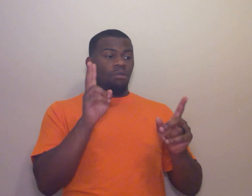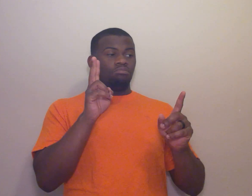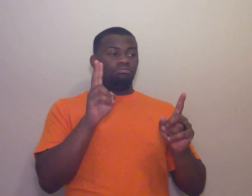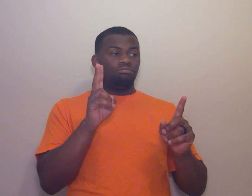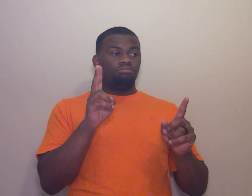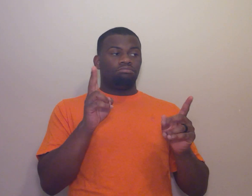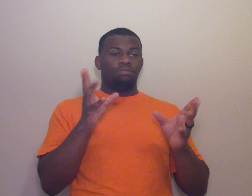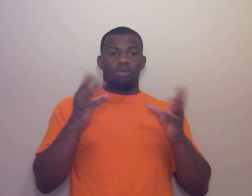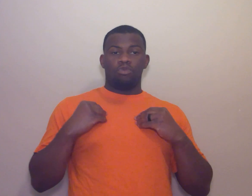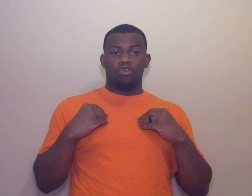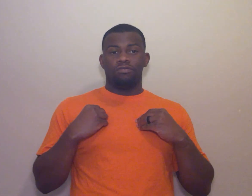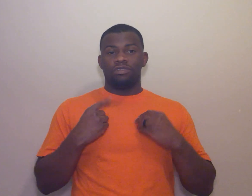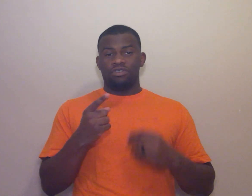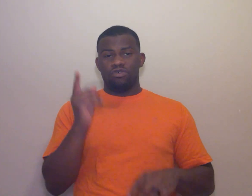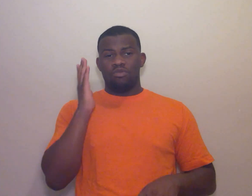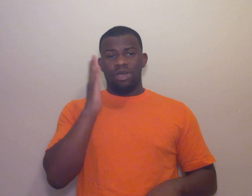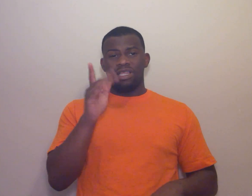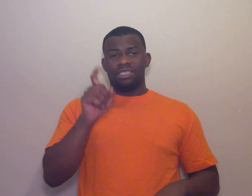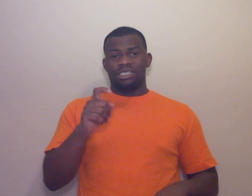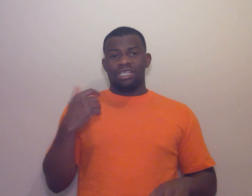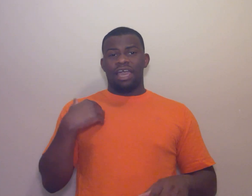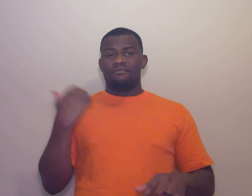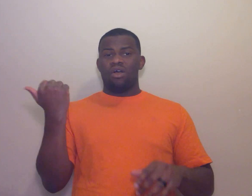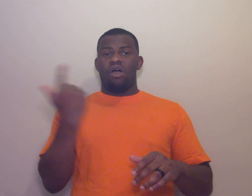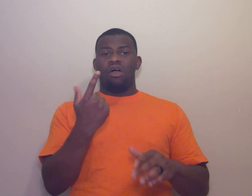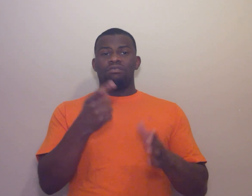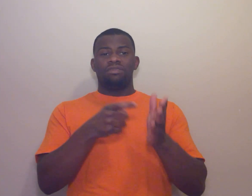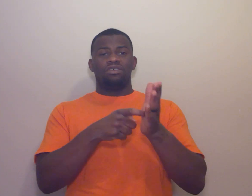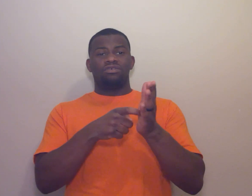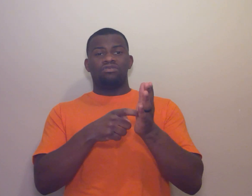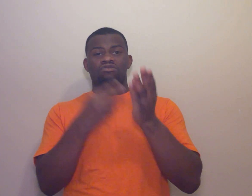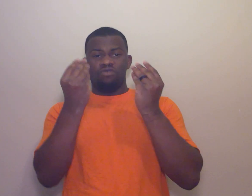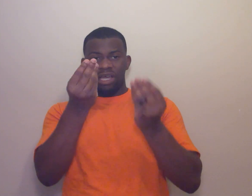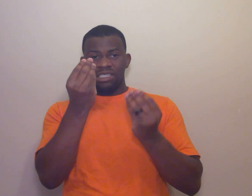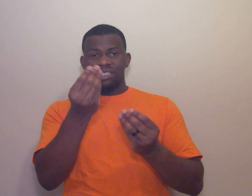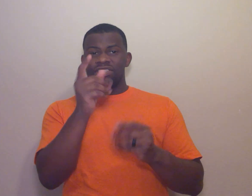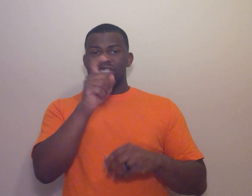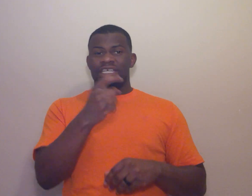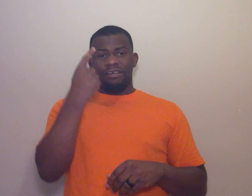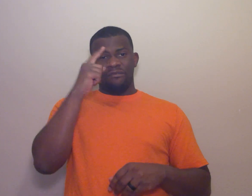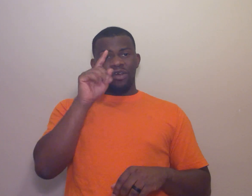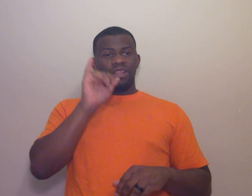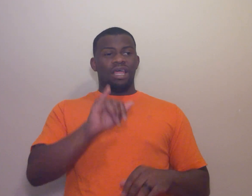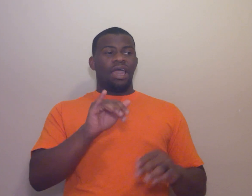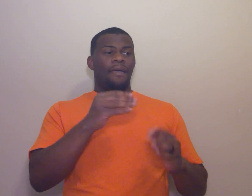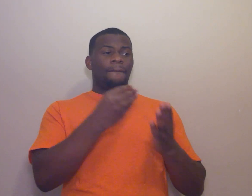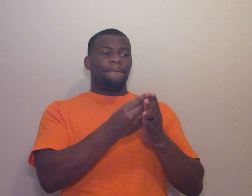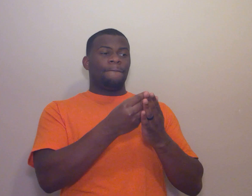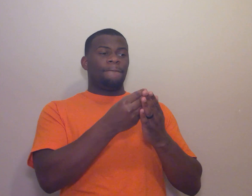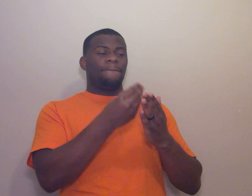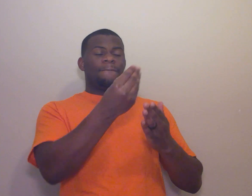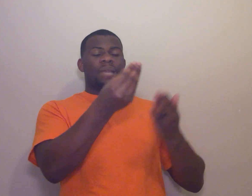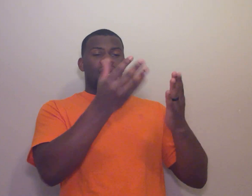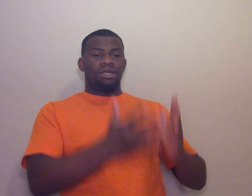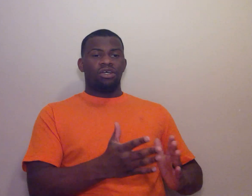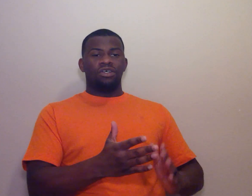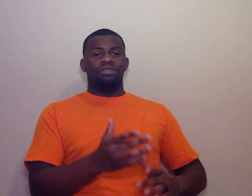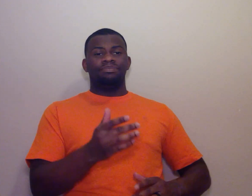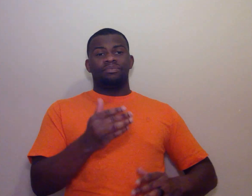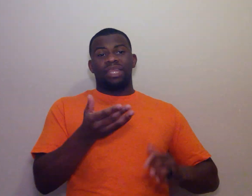of the criteria needed for that buyer to be able to assume the loan. And after closing, basically, you'll